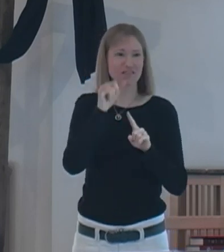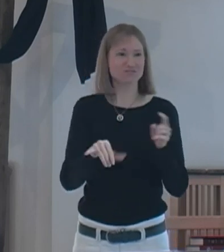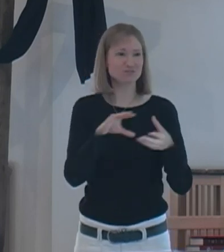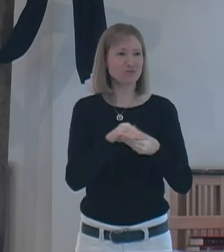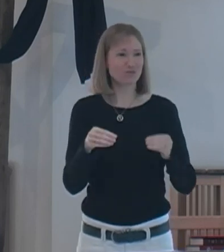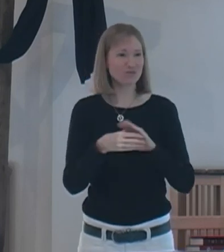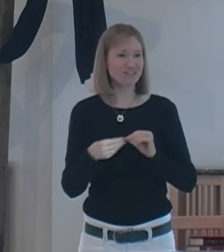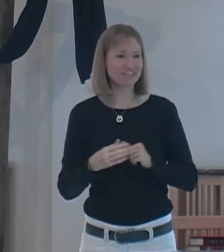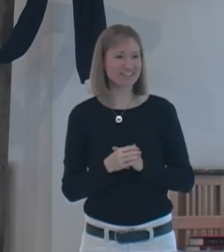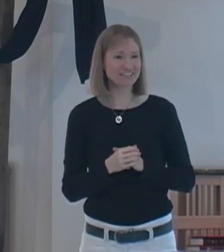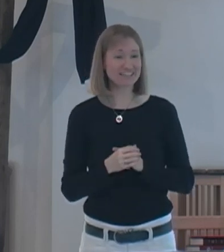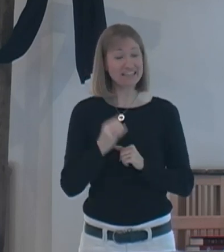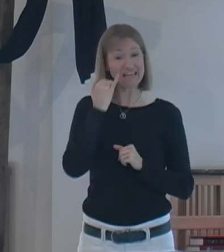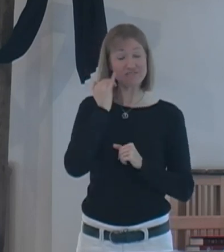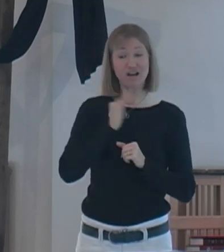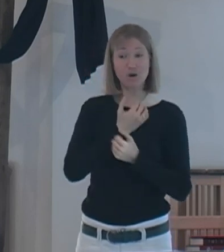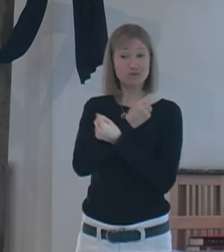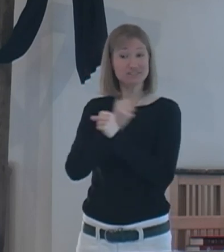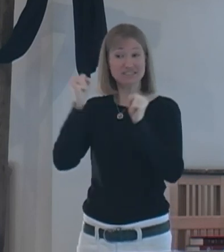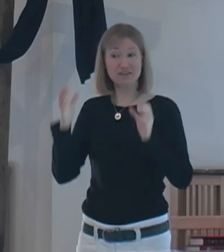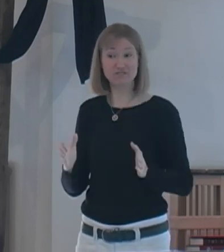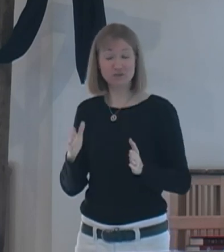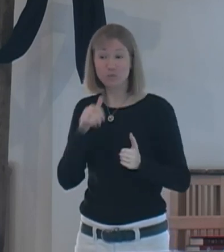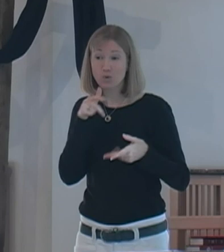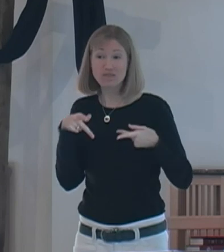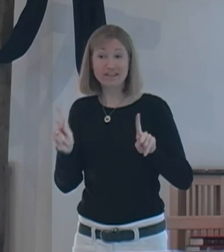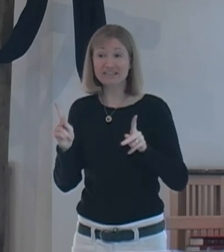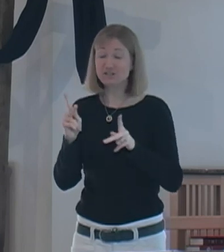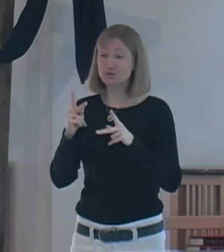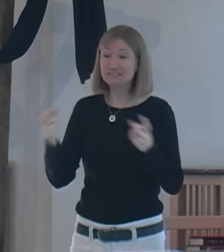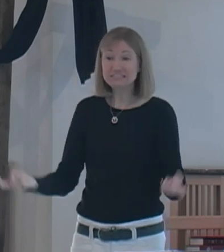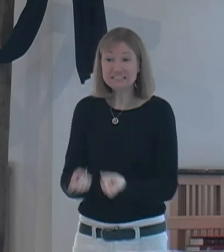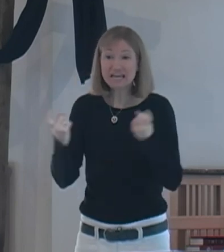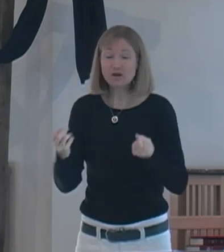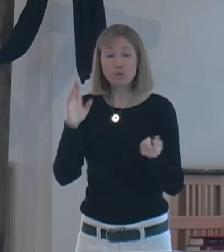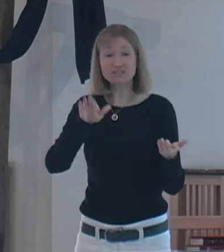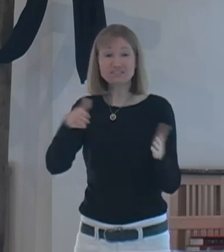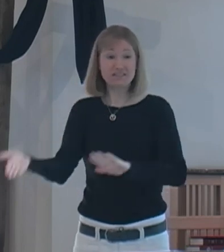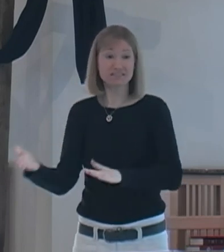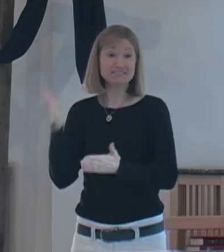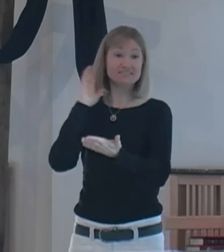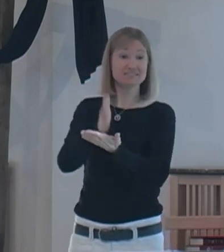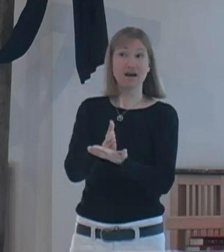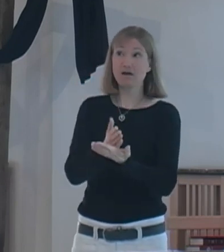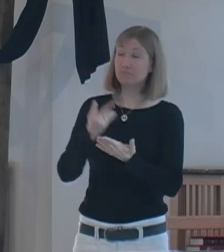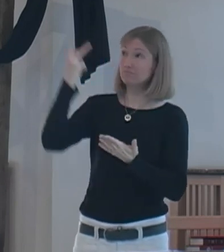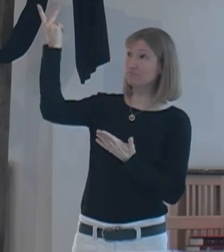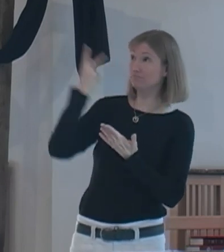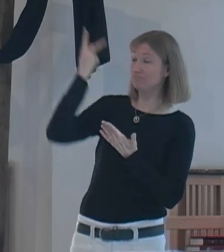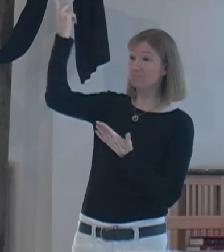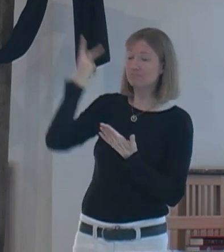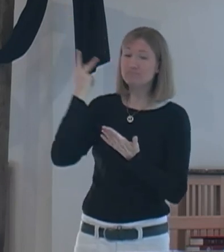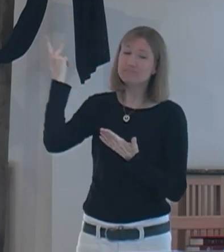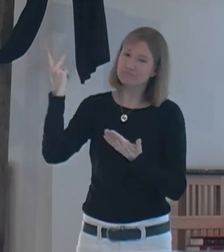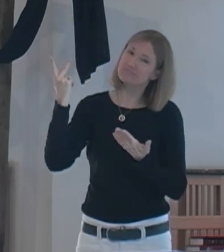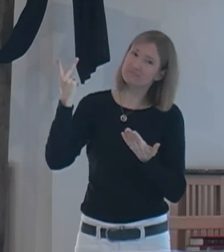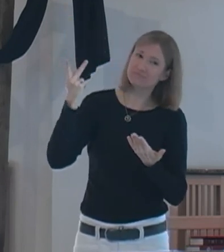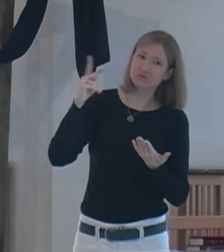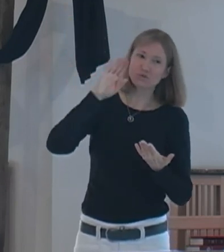if our Savior is not going to let our sin or even our death be a barrier between us and him, you can be sure that he's not going to let